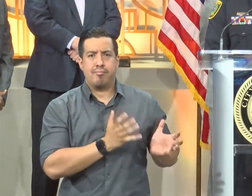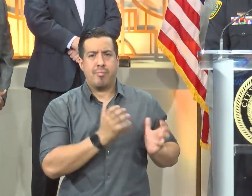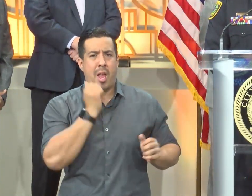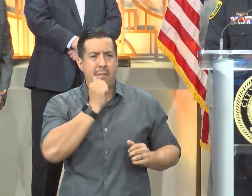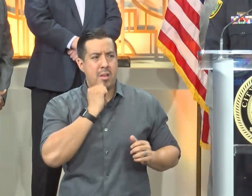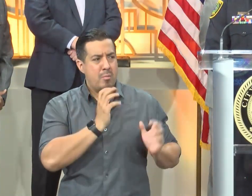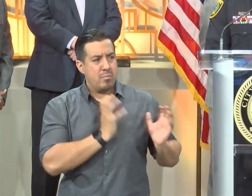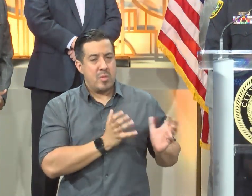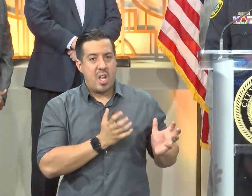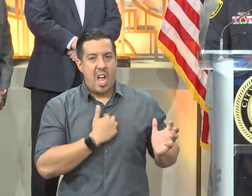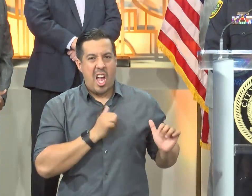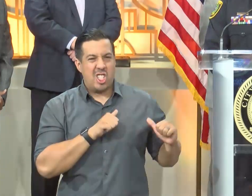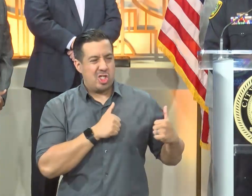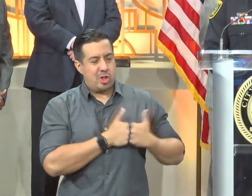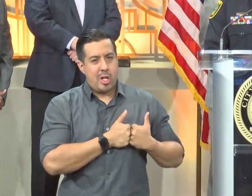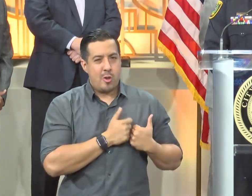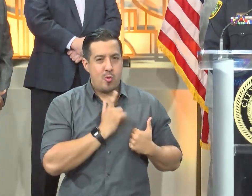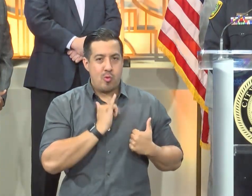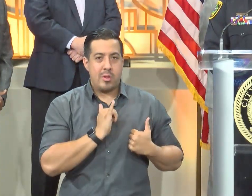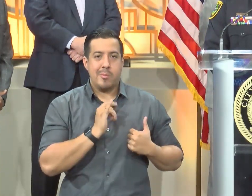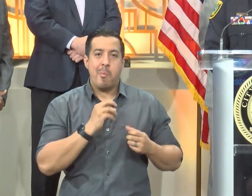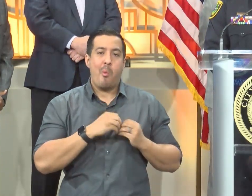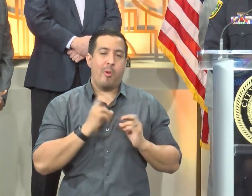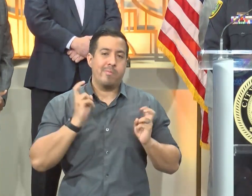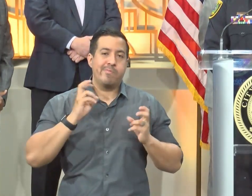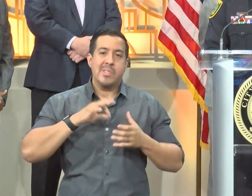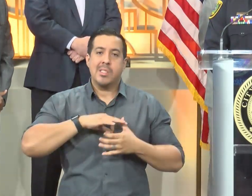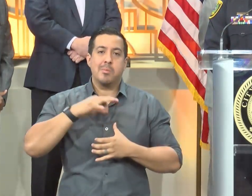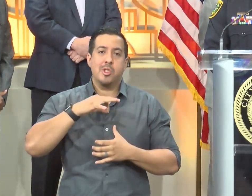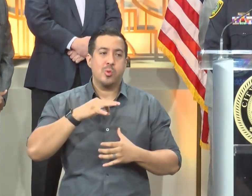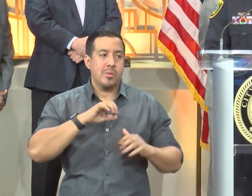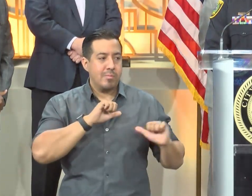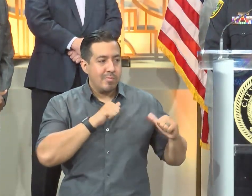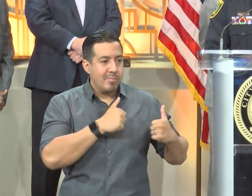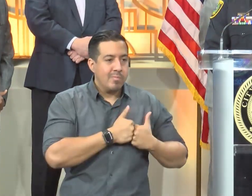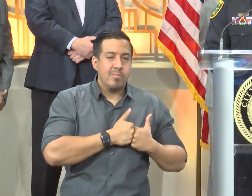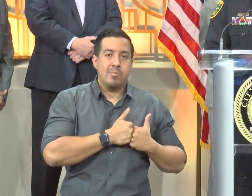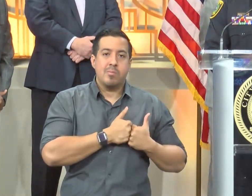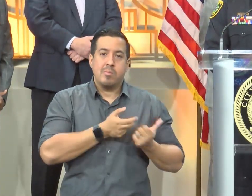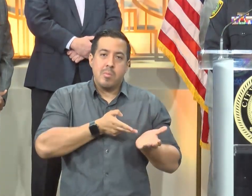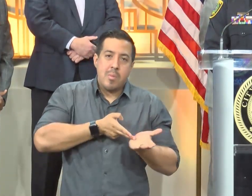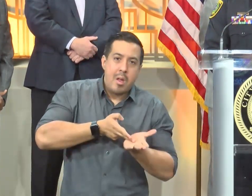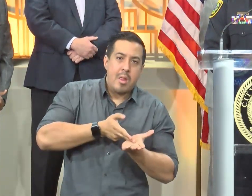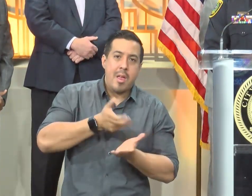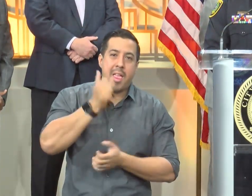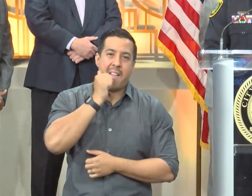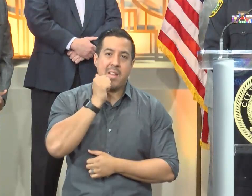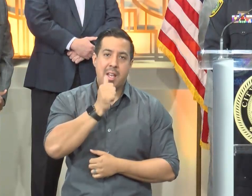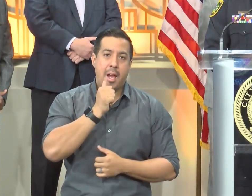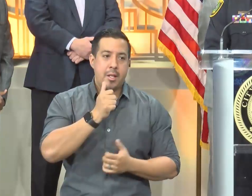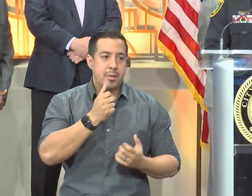we challenge one another emotionally, spiritually, ethically, every day.